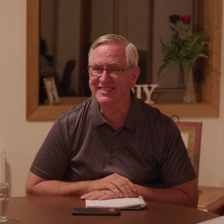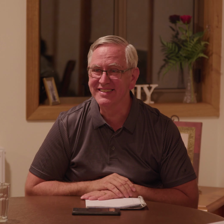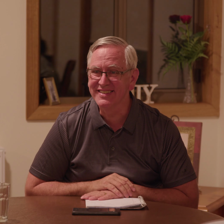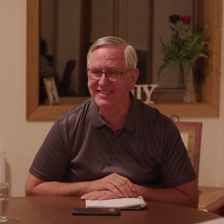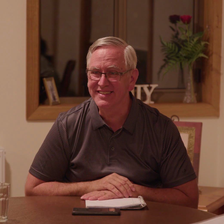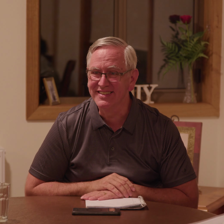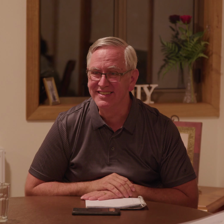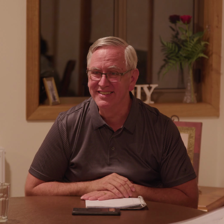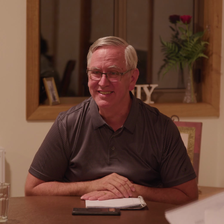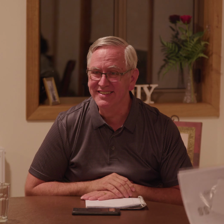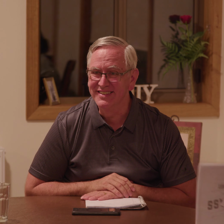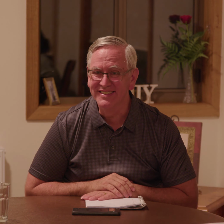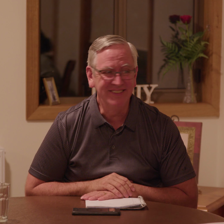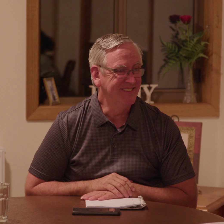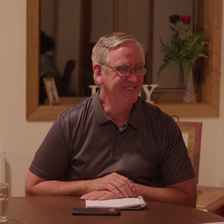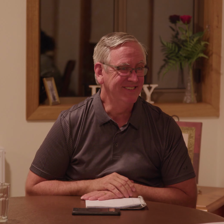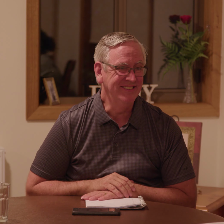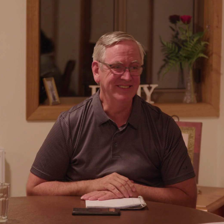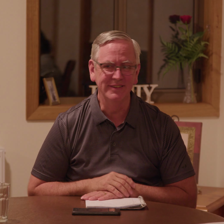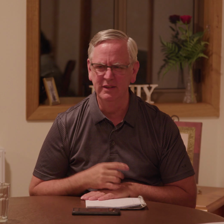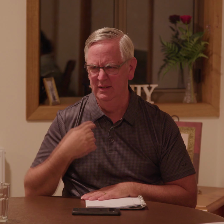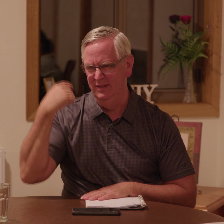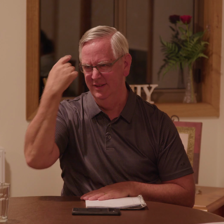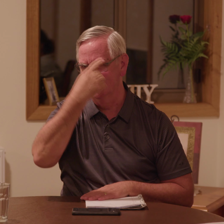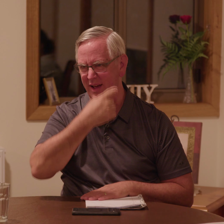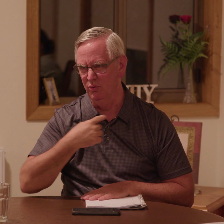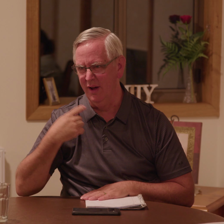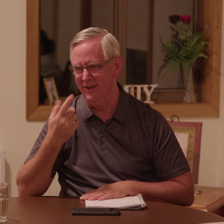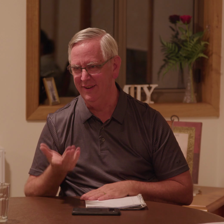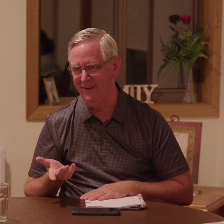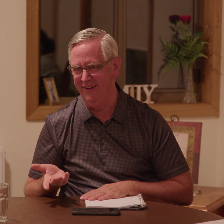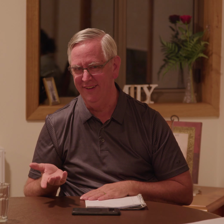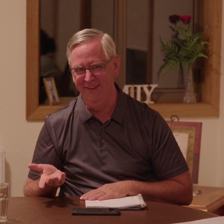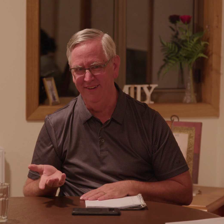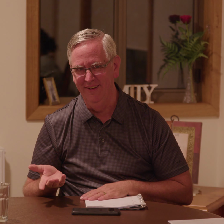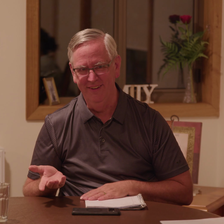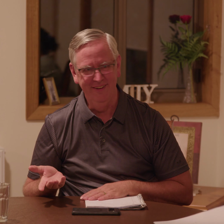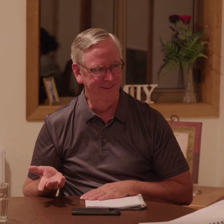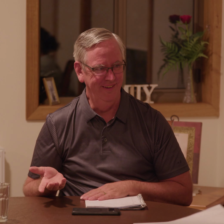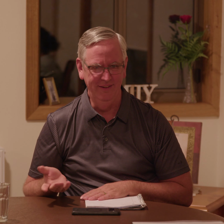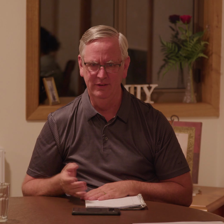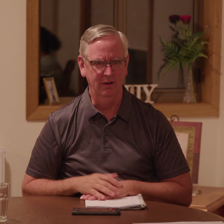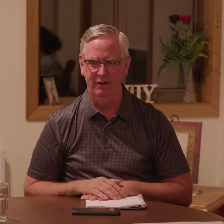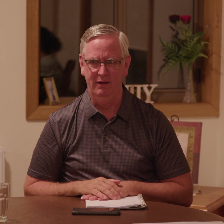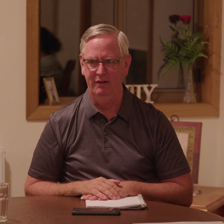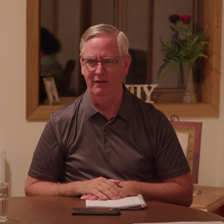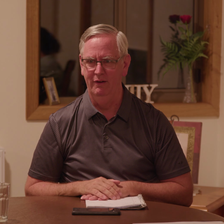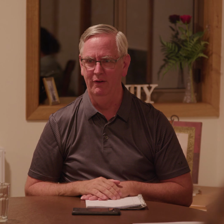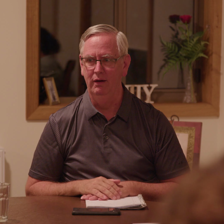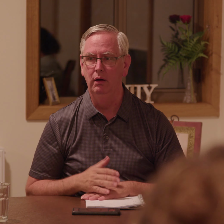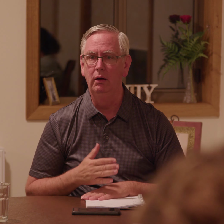my mom died, and I've got a smile on my face, then that's not going to come out right. Right?